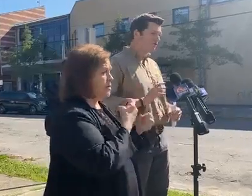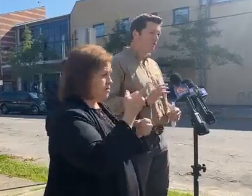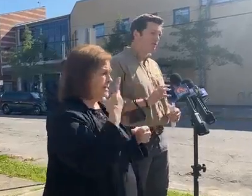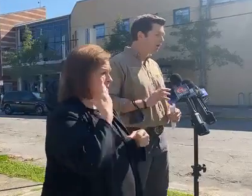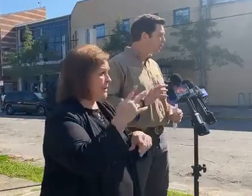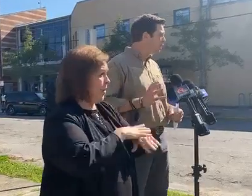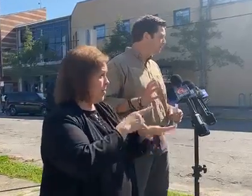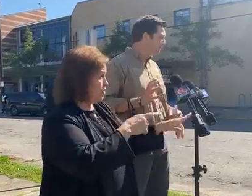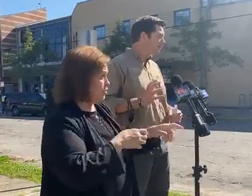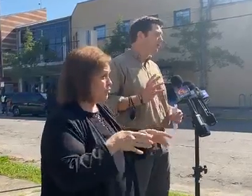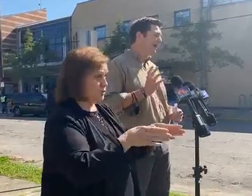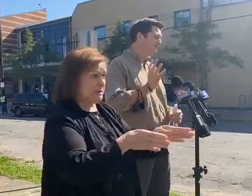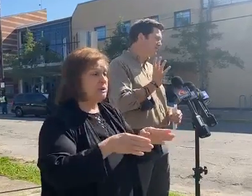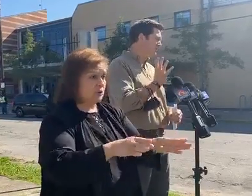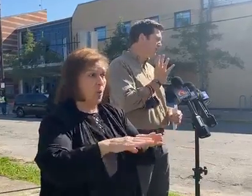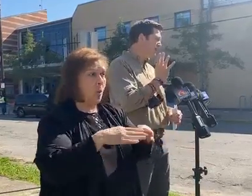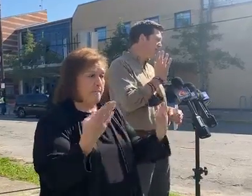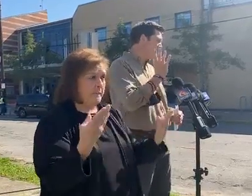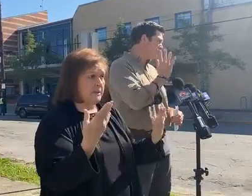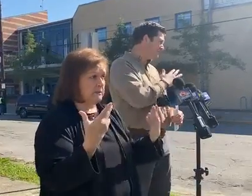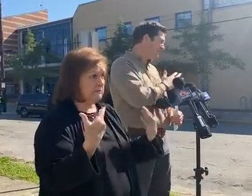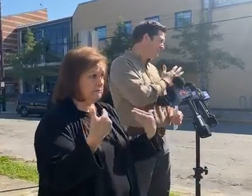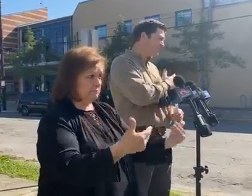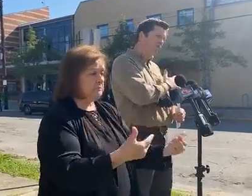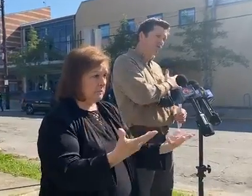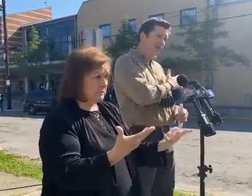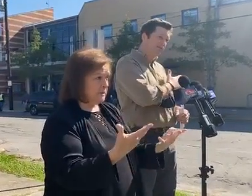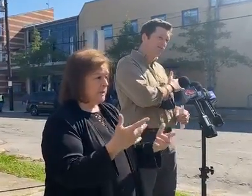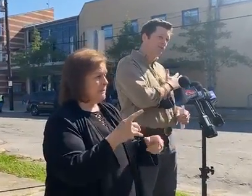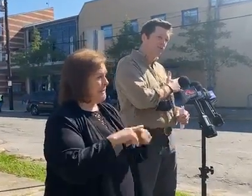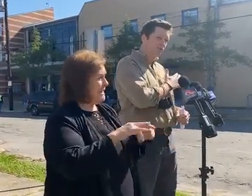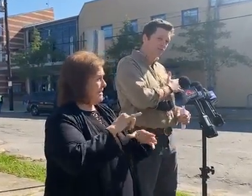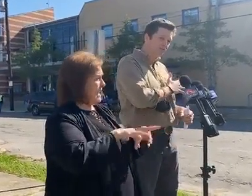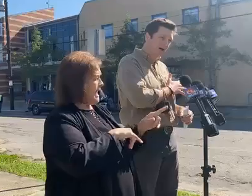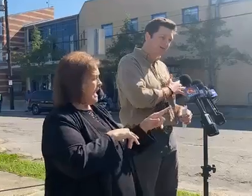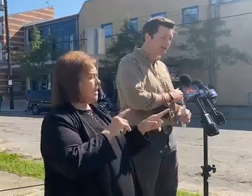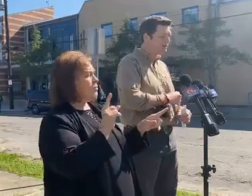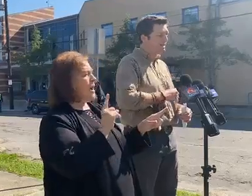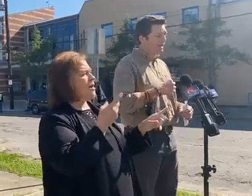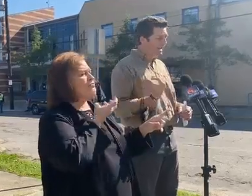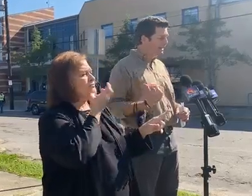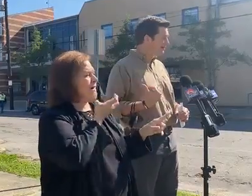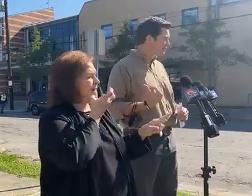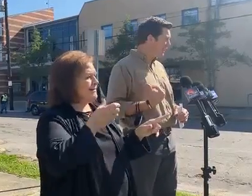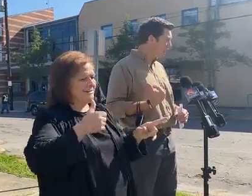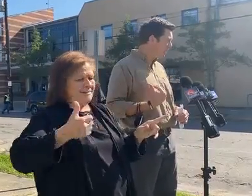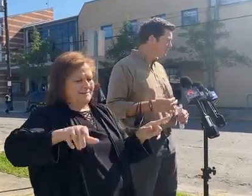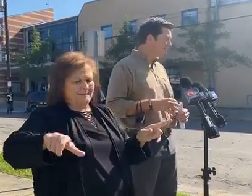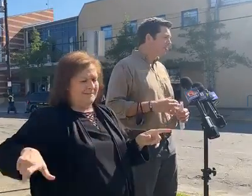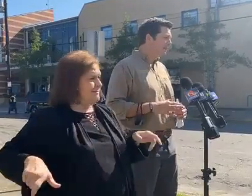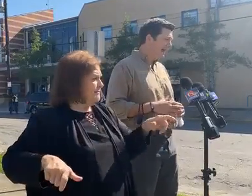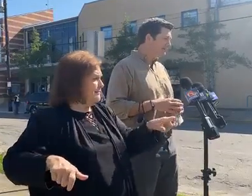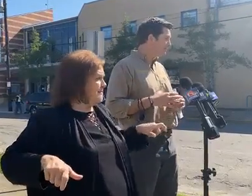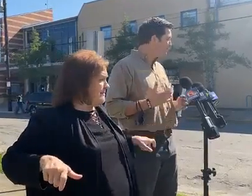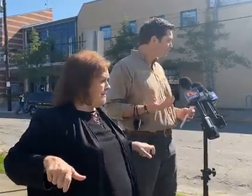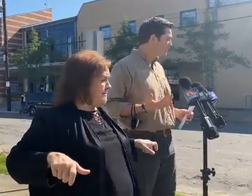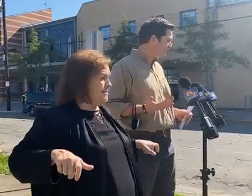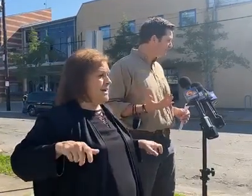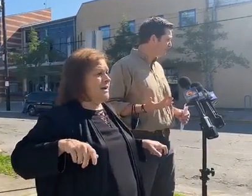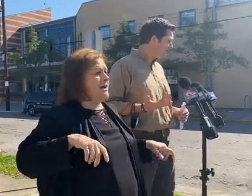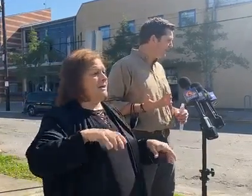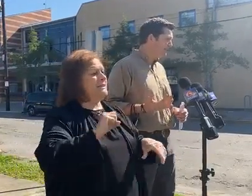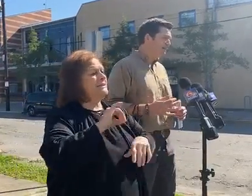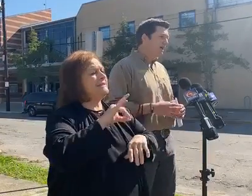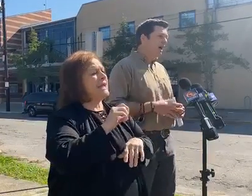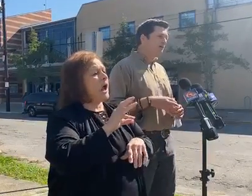most of the streets are open, but we have some debris on the interior side of the street where the neutral ground is and on the sidewalks. That debris will sit